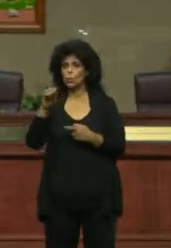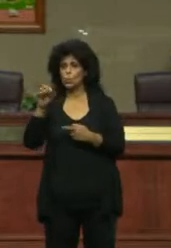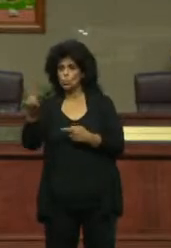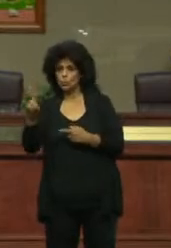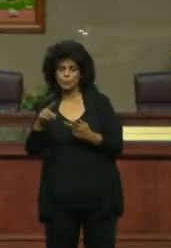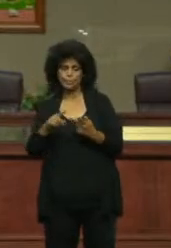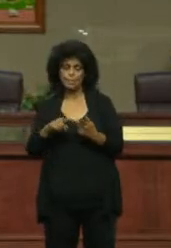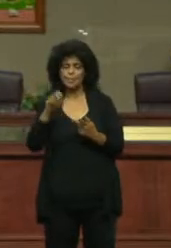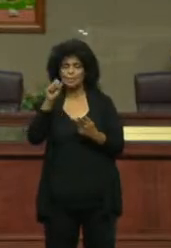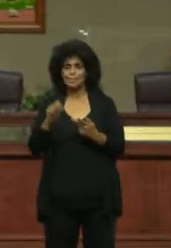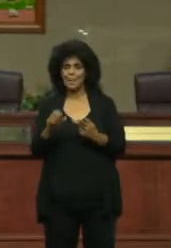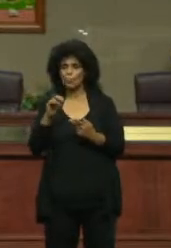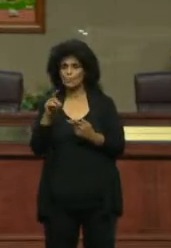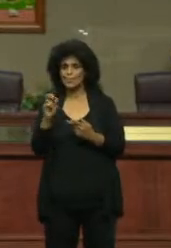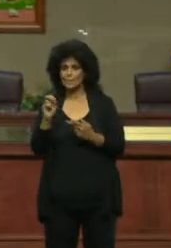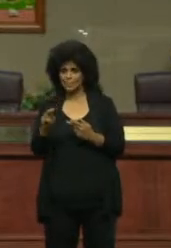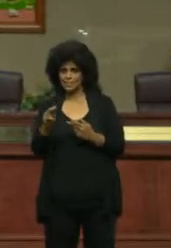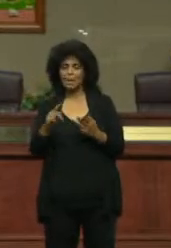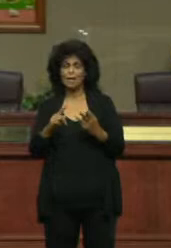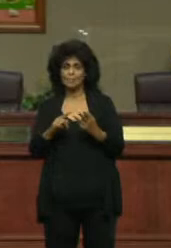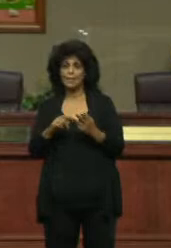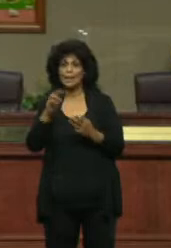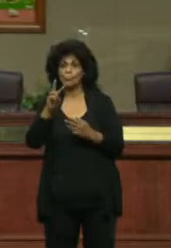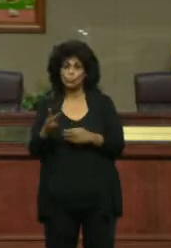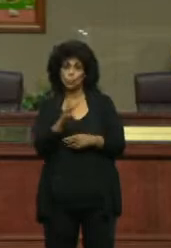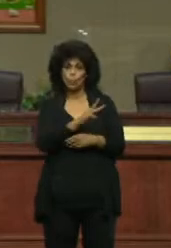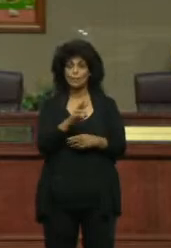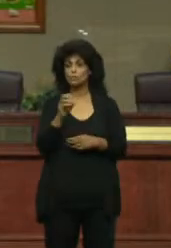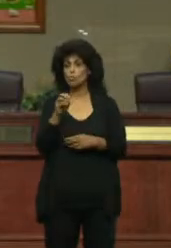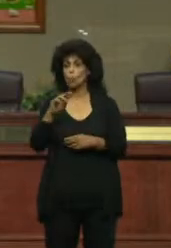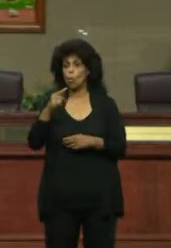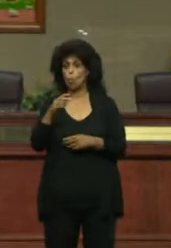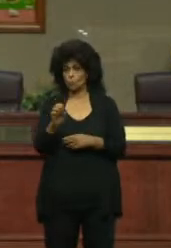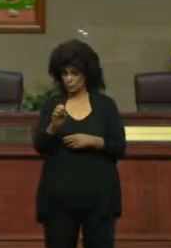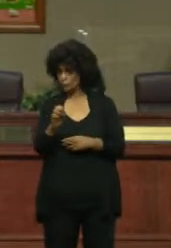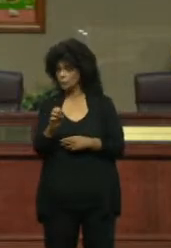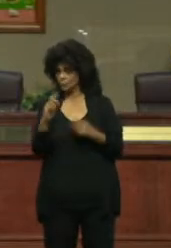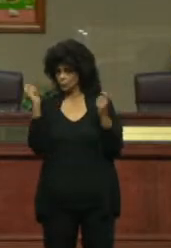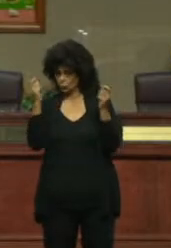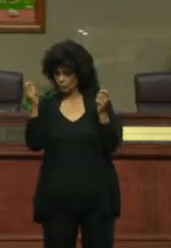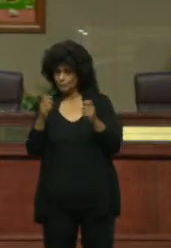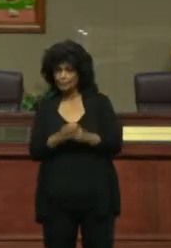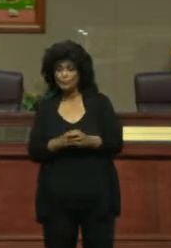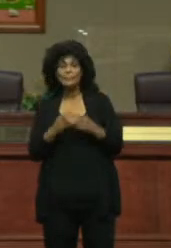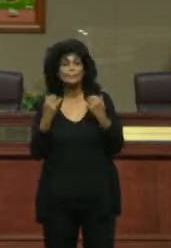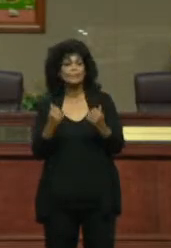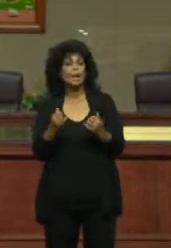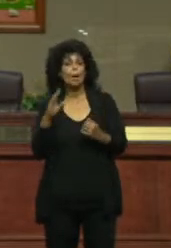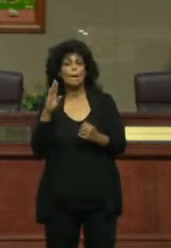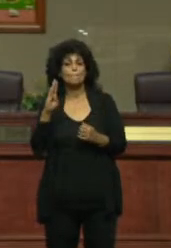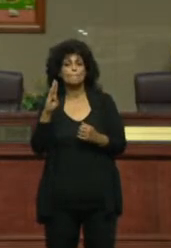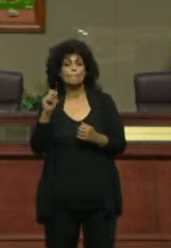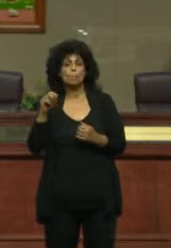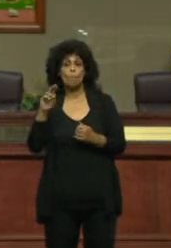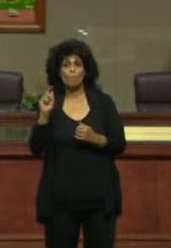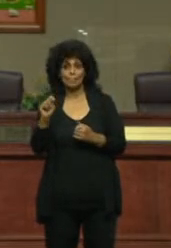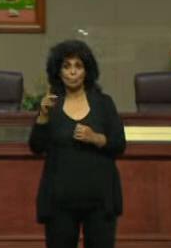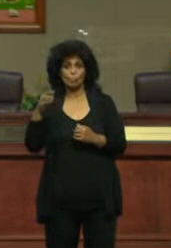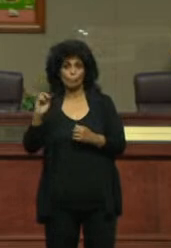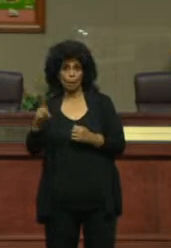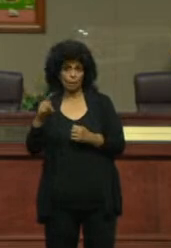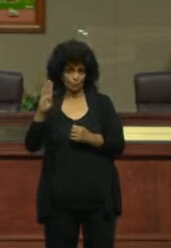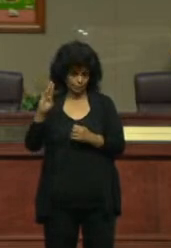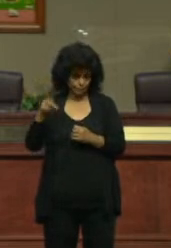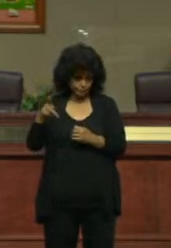and the West Orange gymnasiums. Orange County's Barnett Park drive-through COVID vaccination